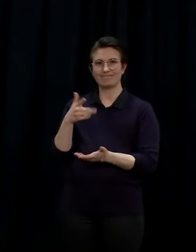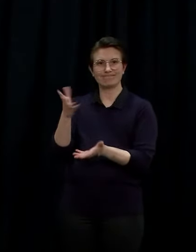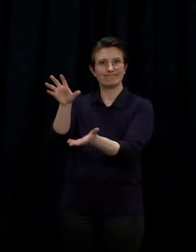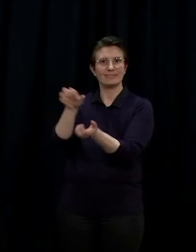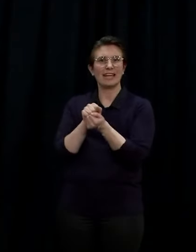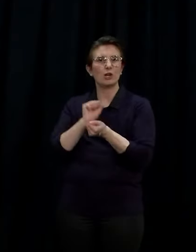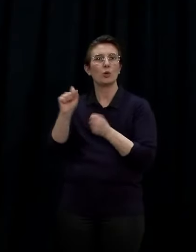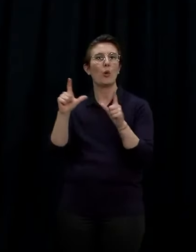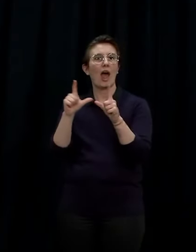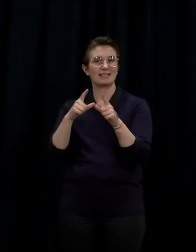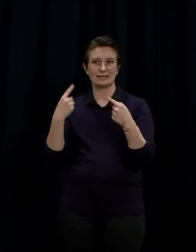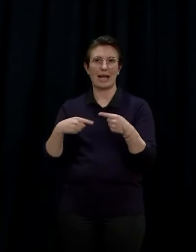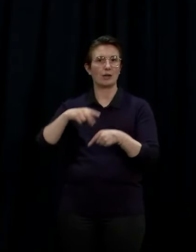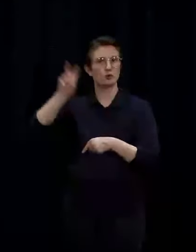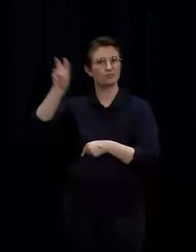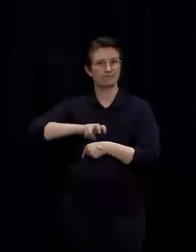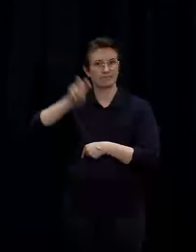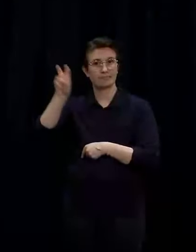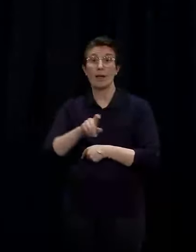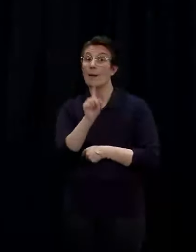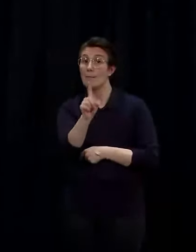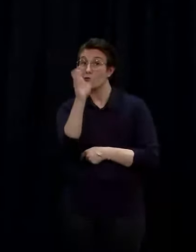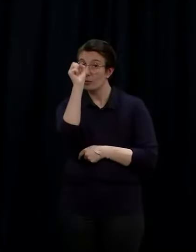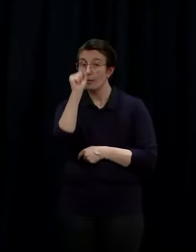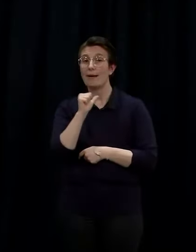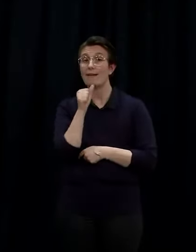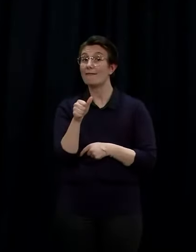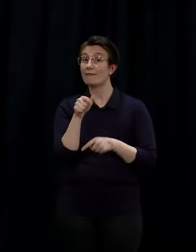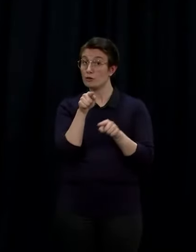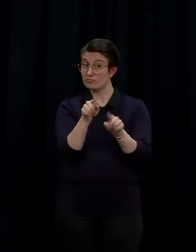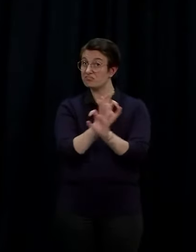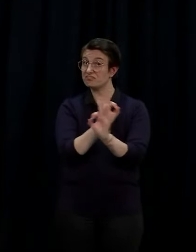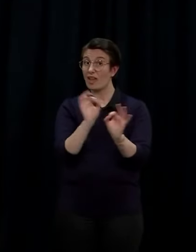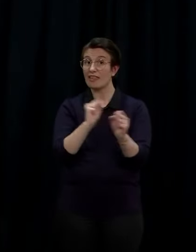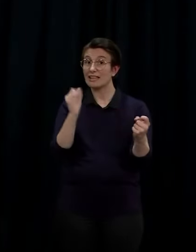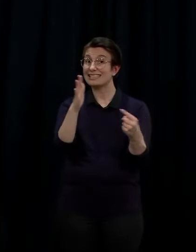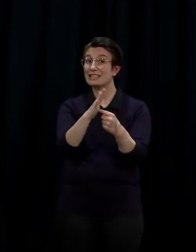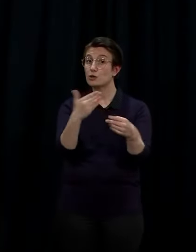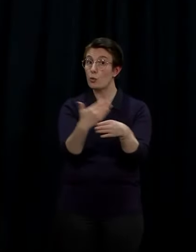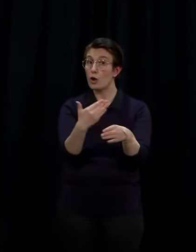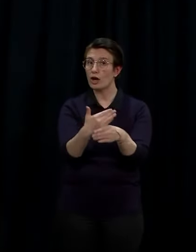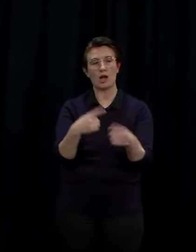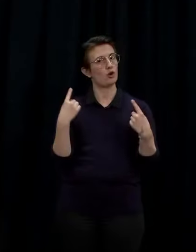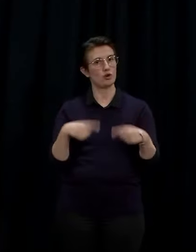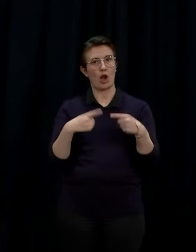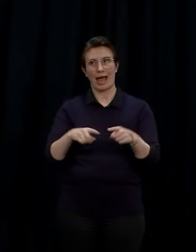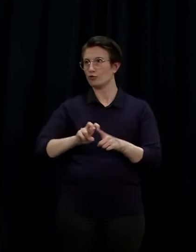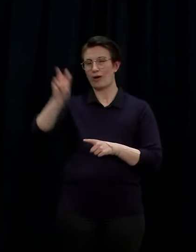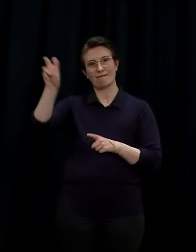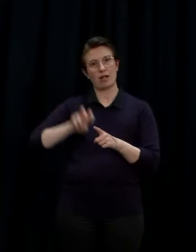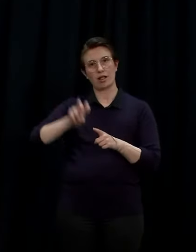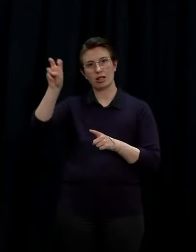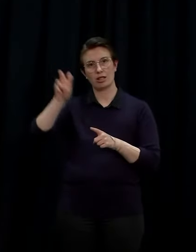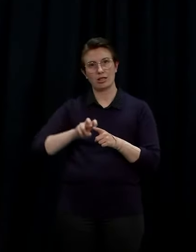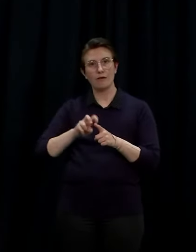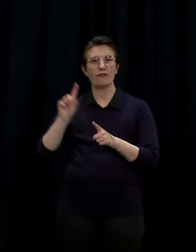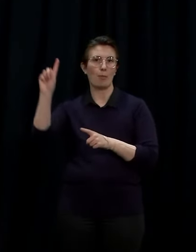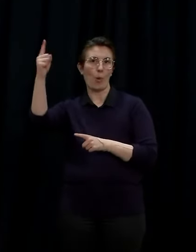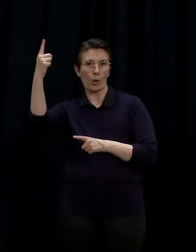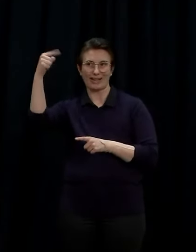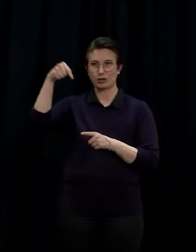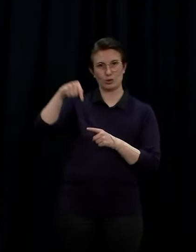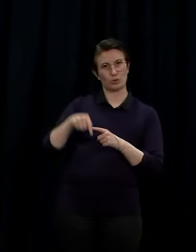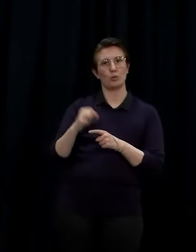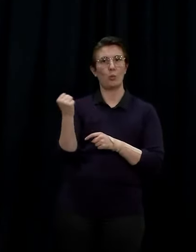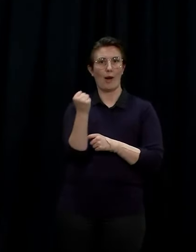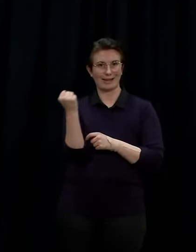boundary. Brief reminder of what level 3 will involve, and I'll keep this brief and provide a recap on Monday. Level